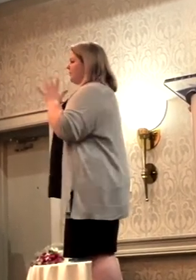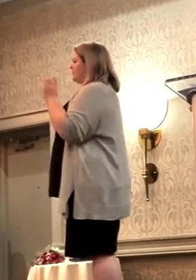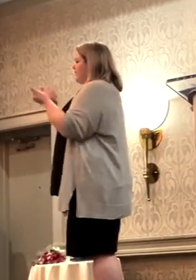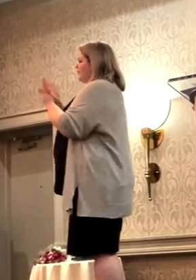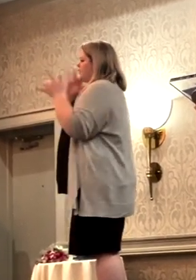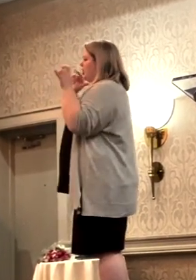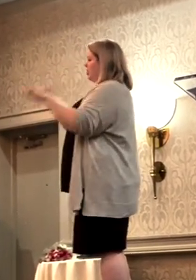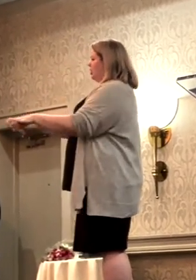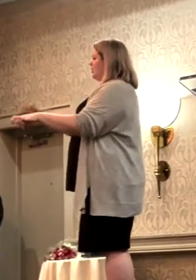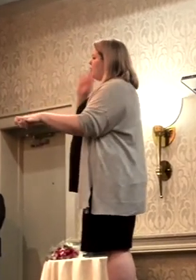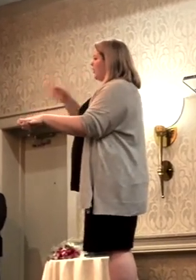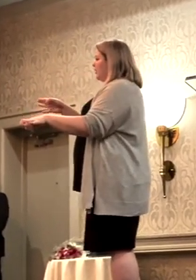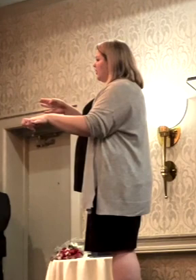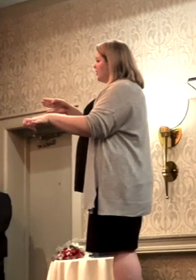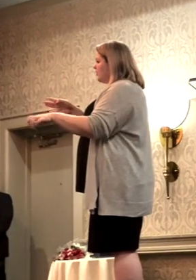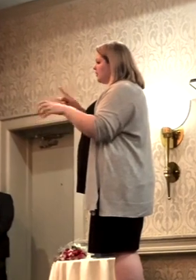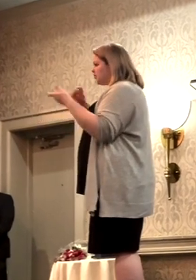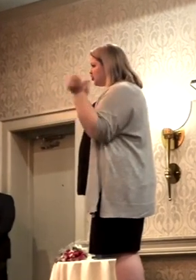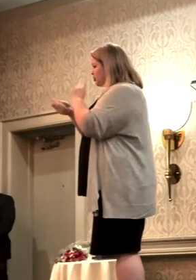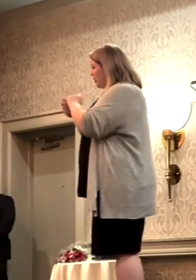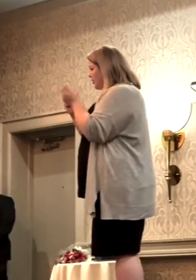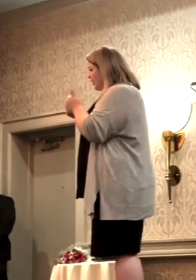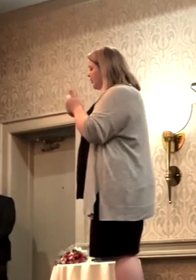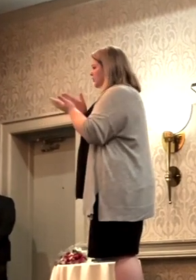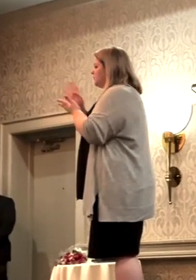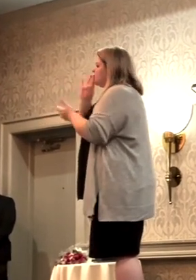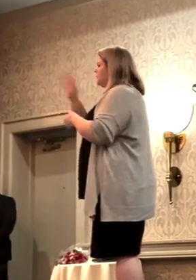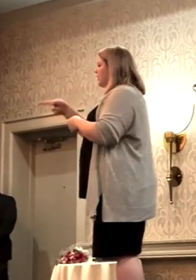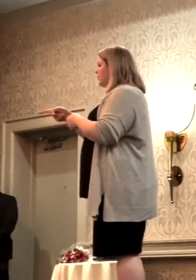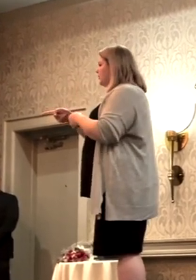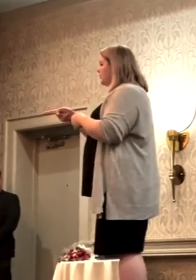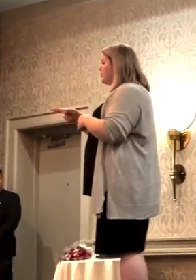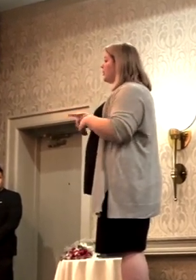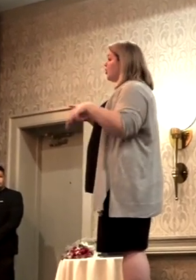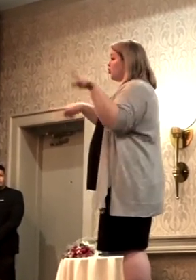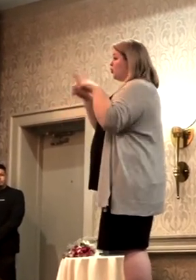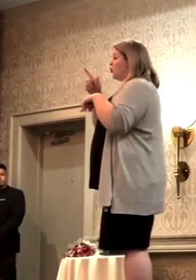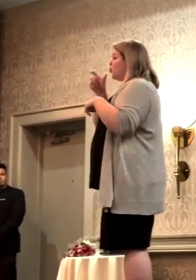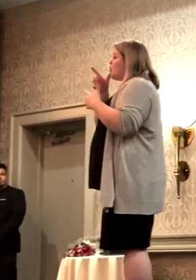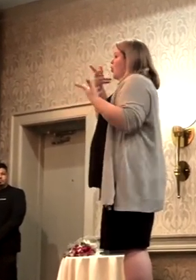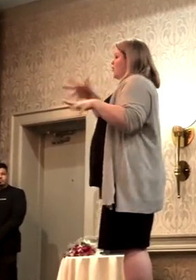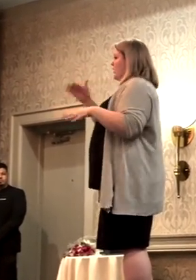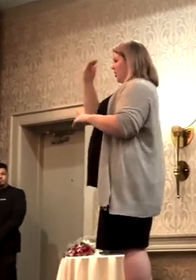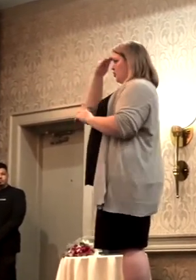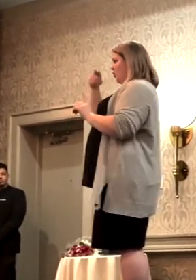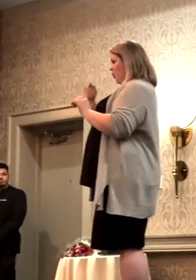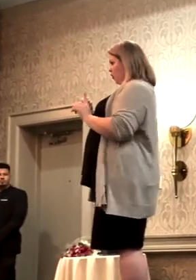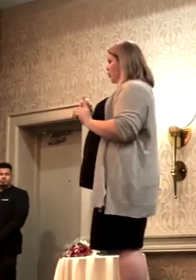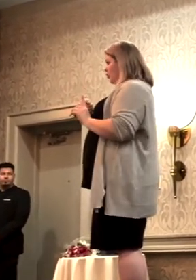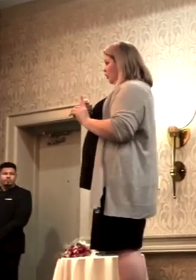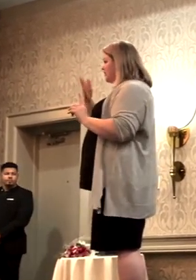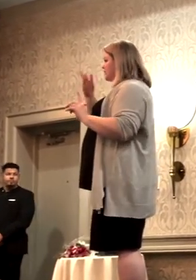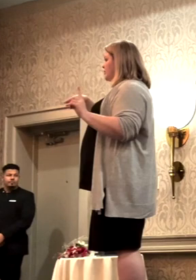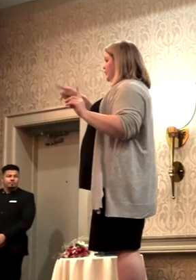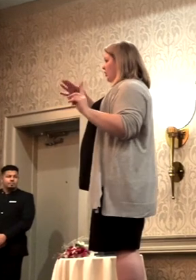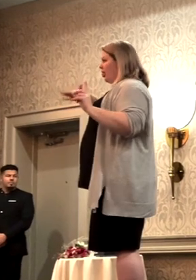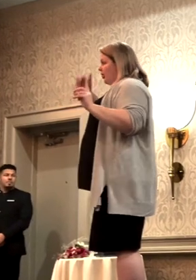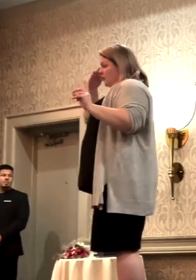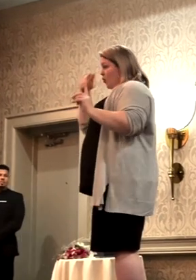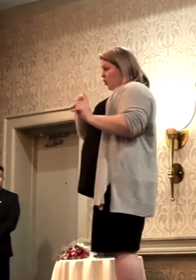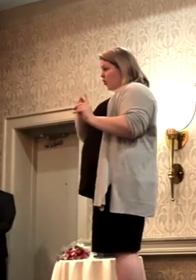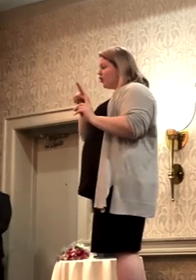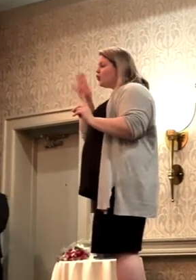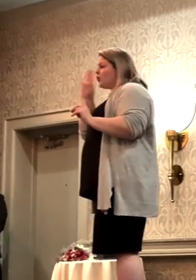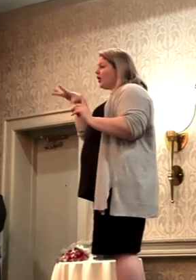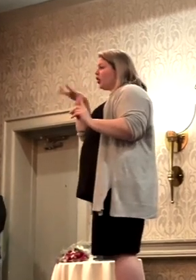And as all of you know her, and as those of you who don't will learn,